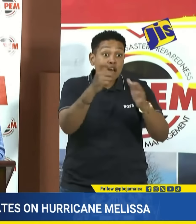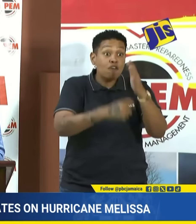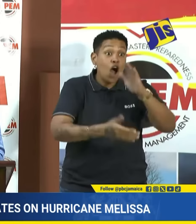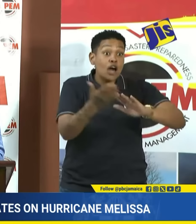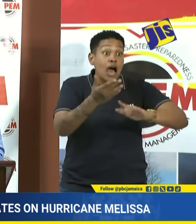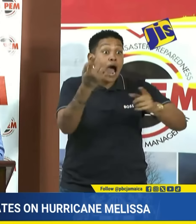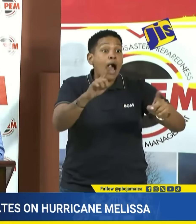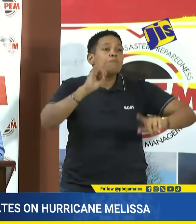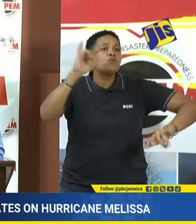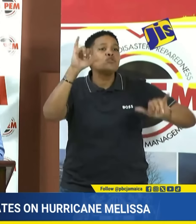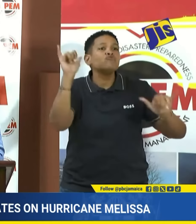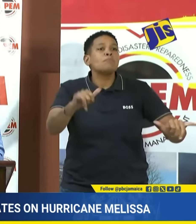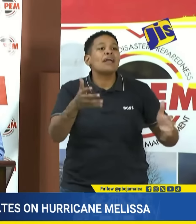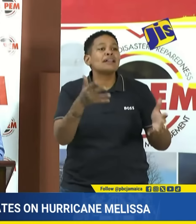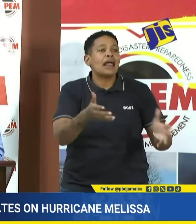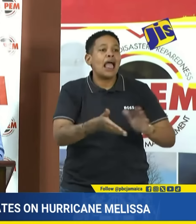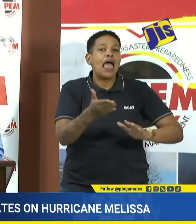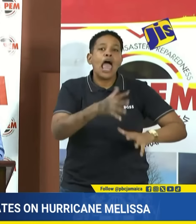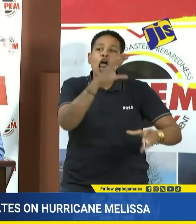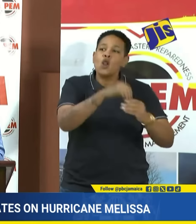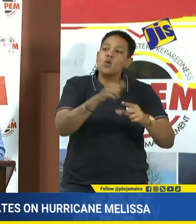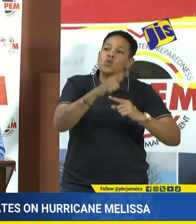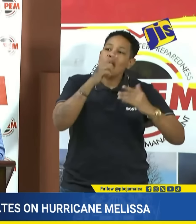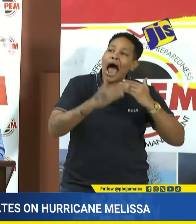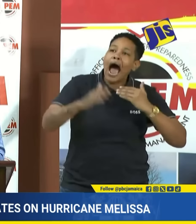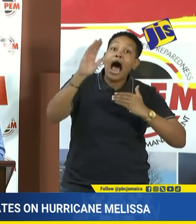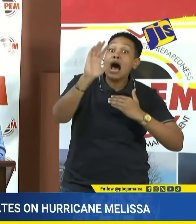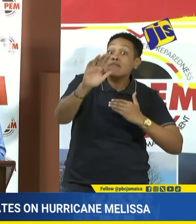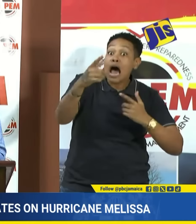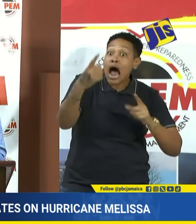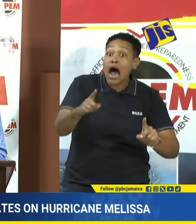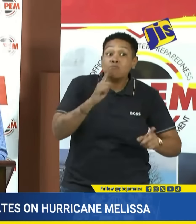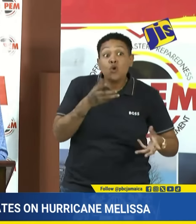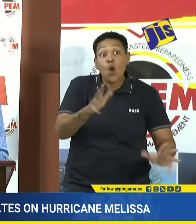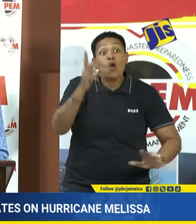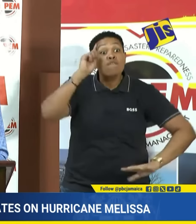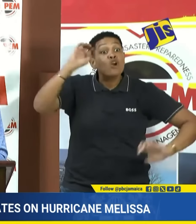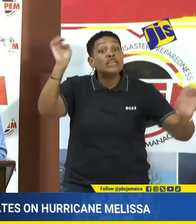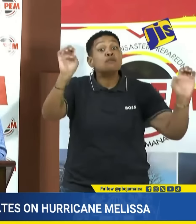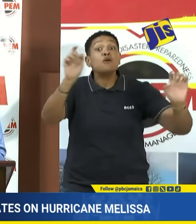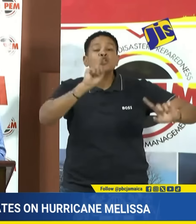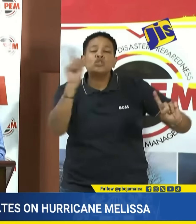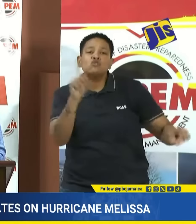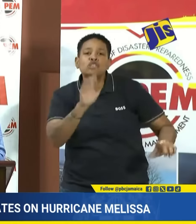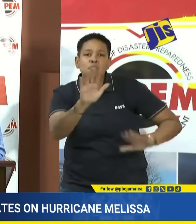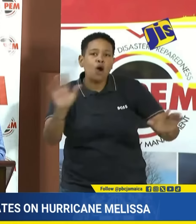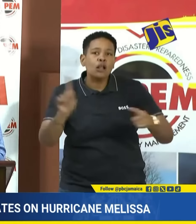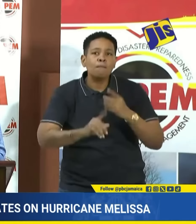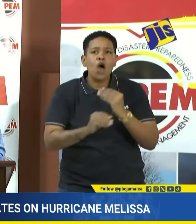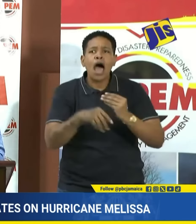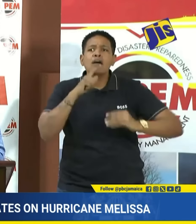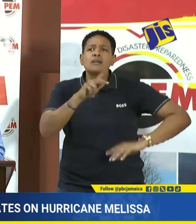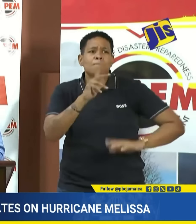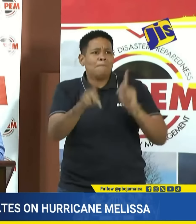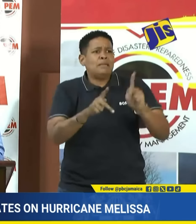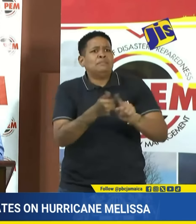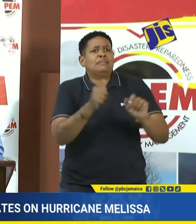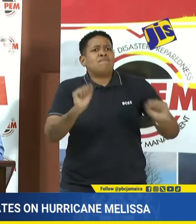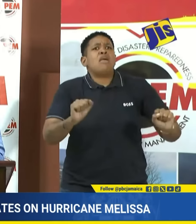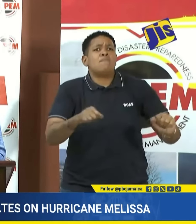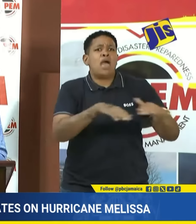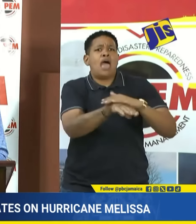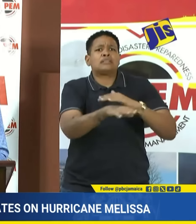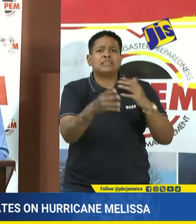cost, and that will remain in place, including the aftermath, to allow for emergency responses and for persons to be able